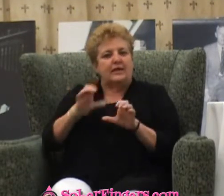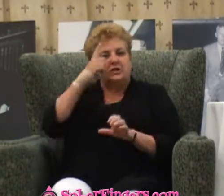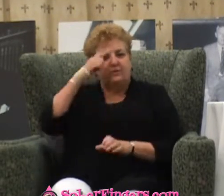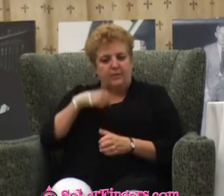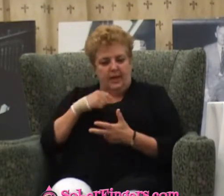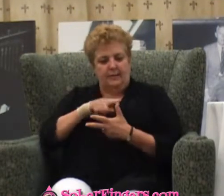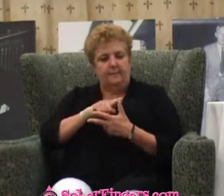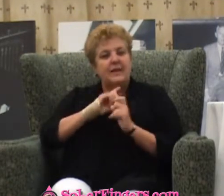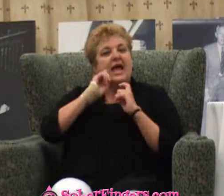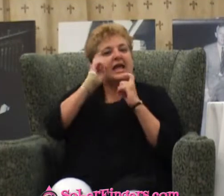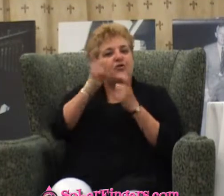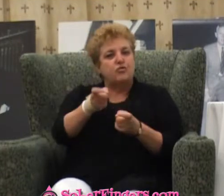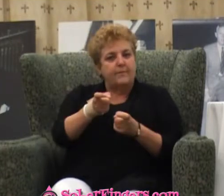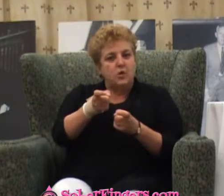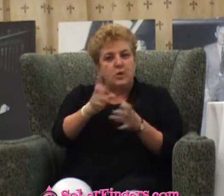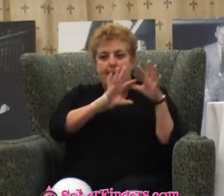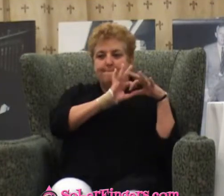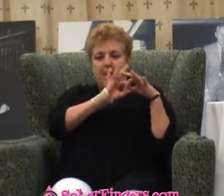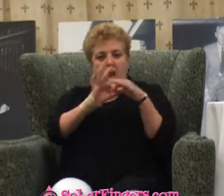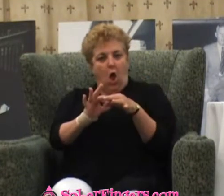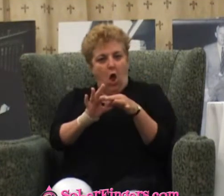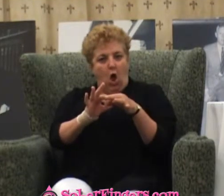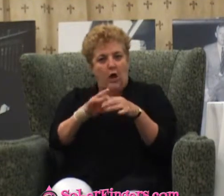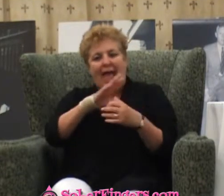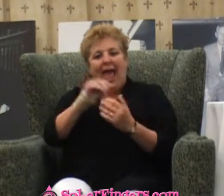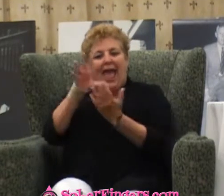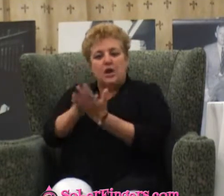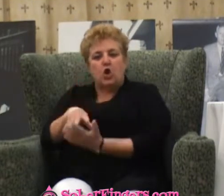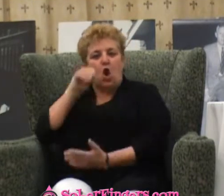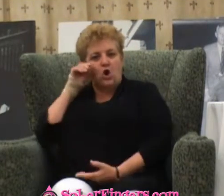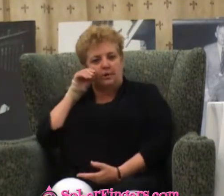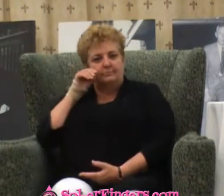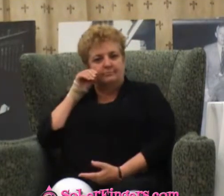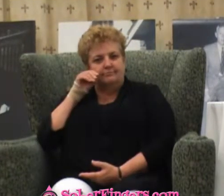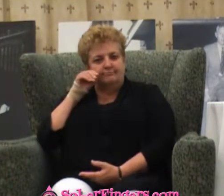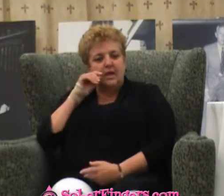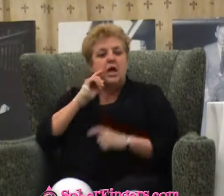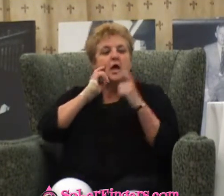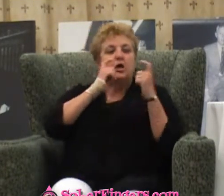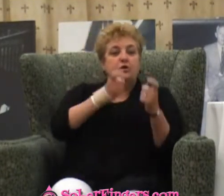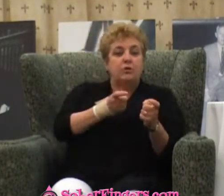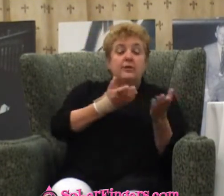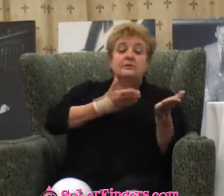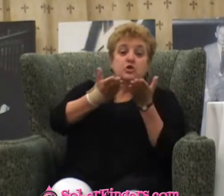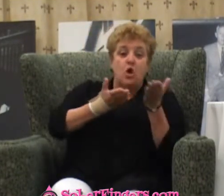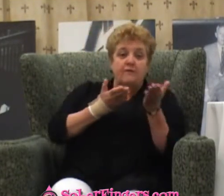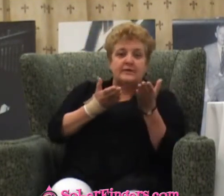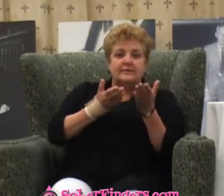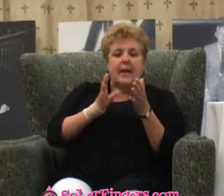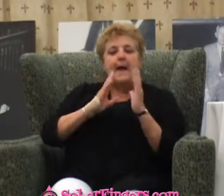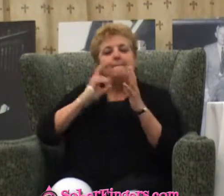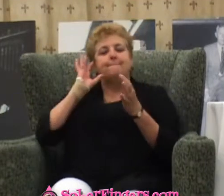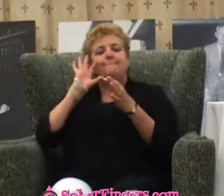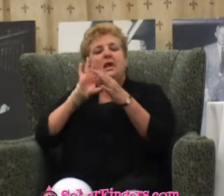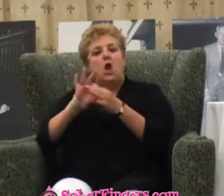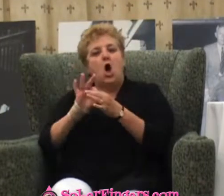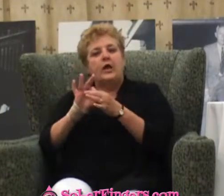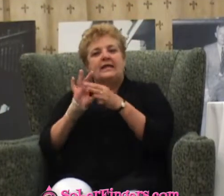Contribute, belong, and learn. Contribute is service, belonging is unity, to learn is to uncover, discover, and discard